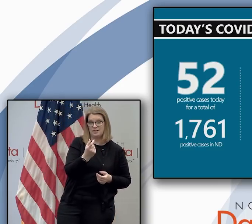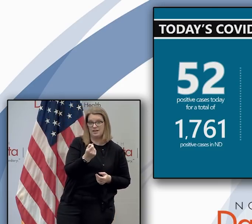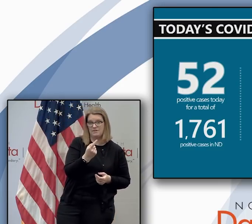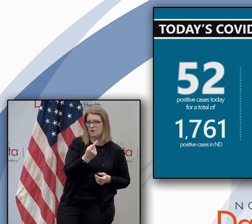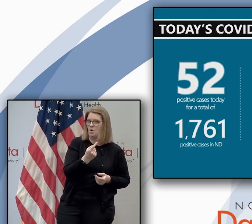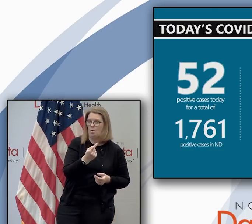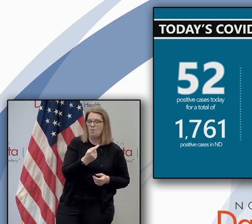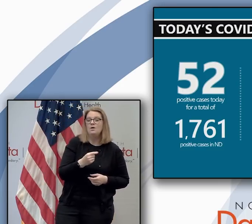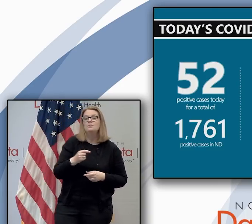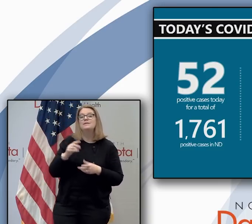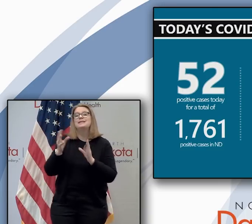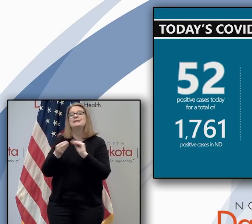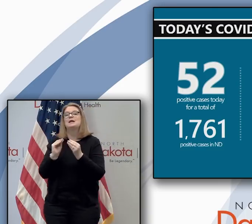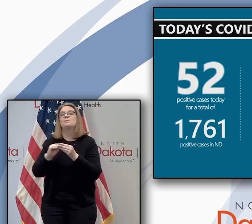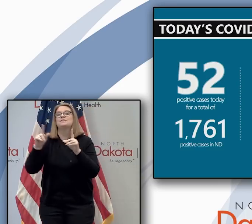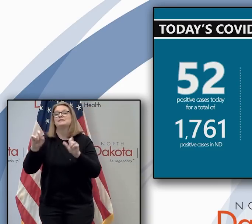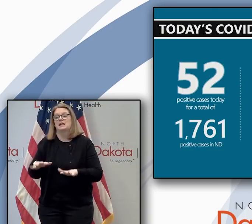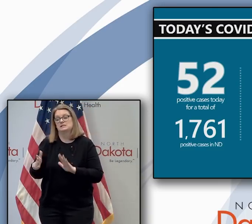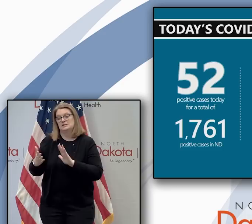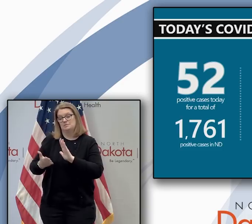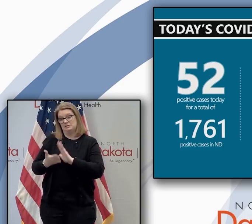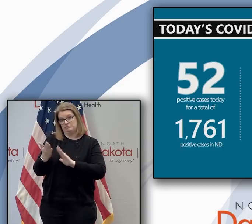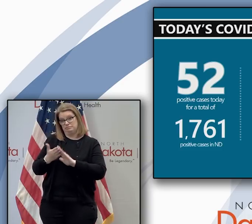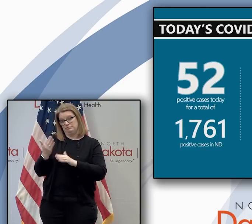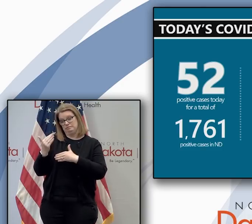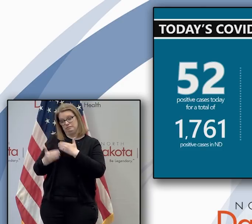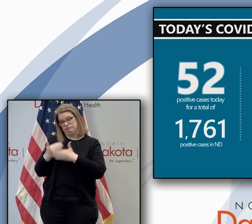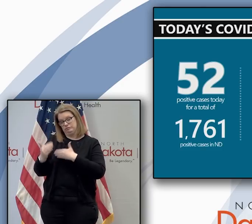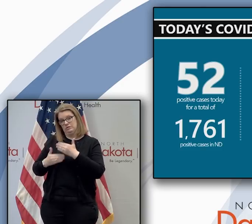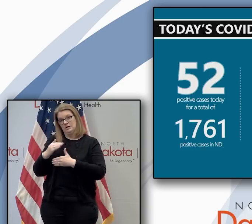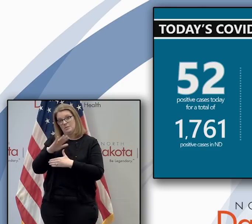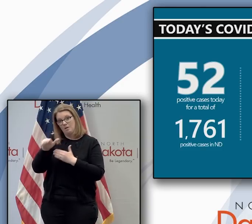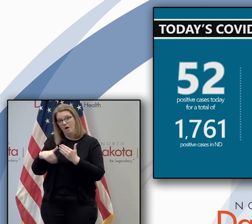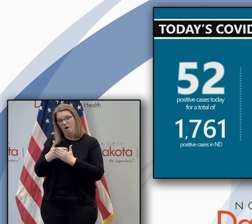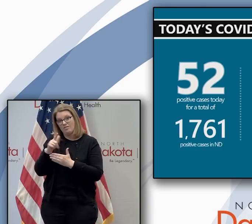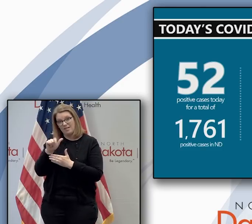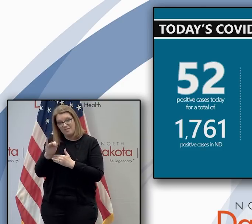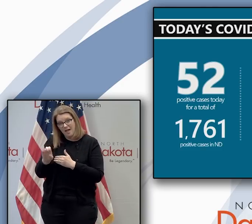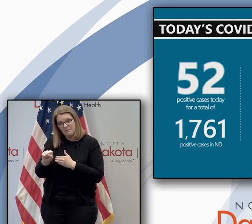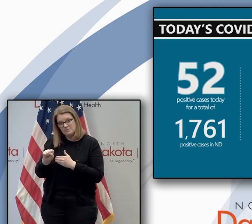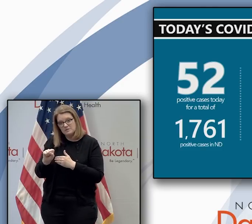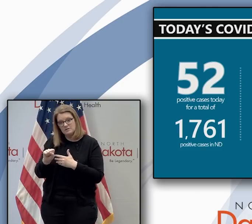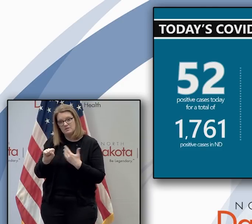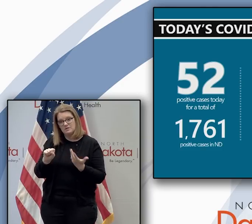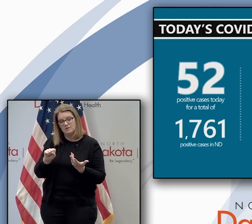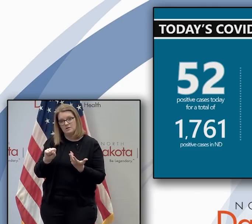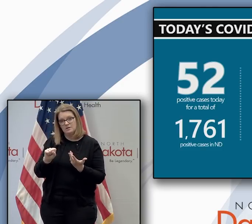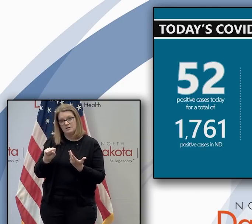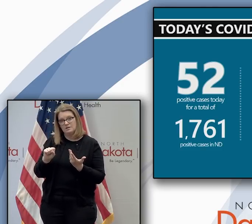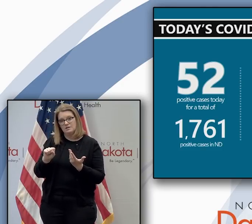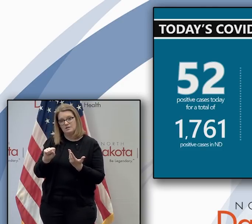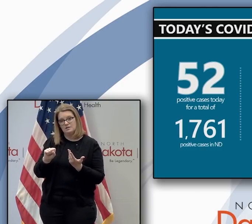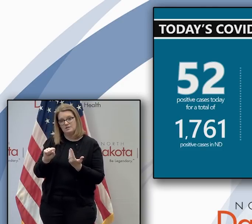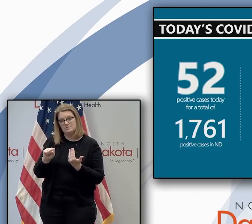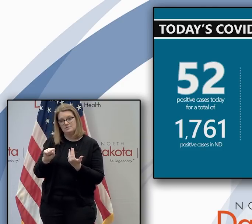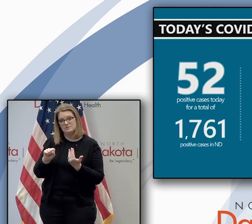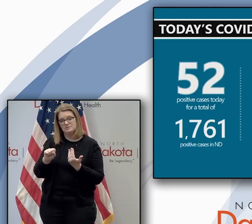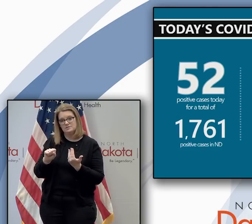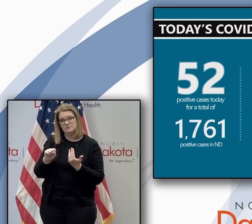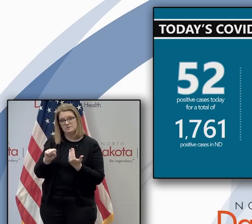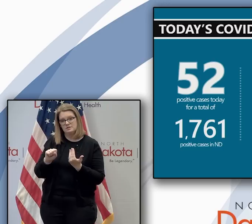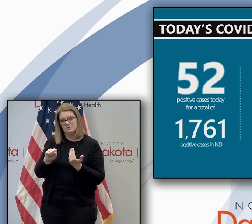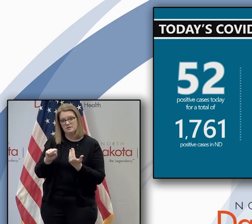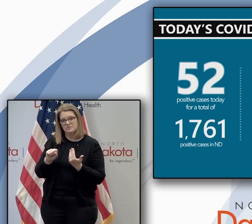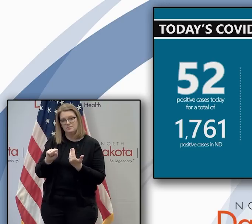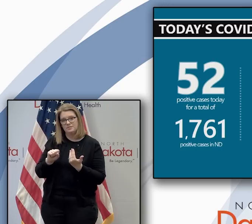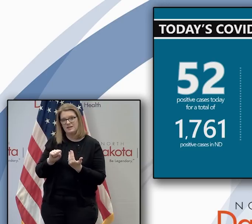tests that have been run by all of the dedicated people in our labs is close to more than